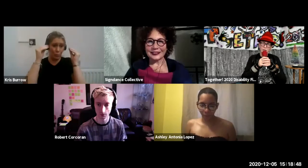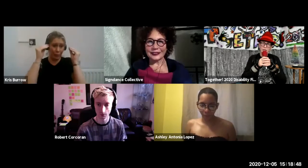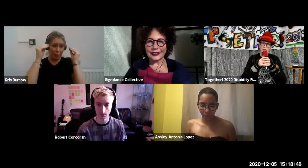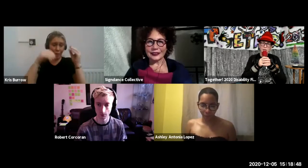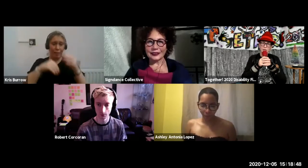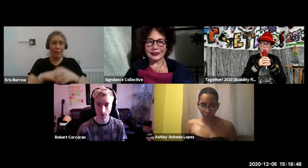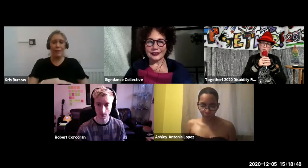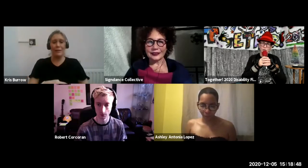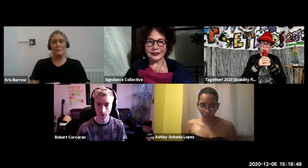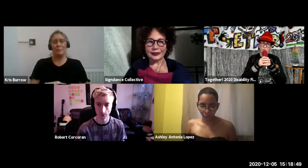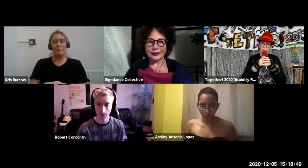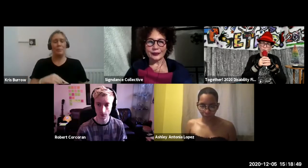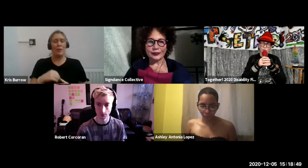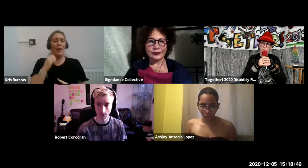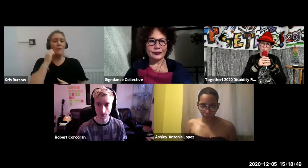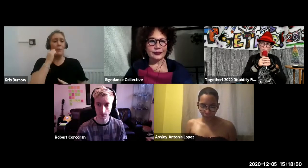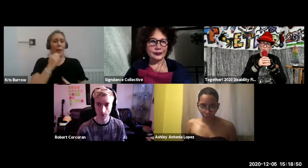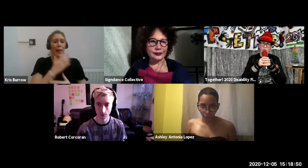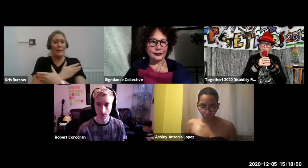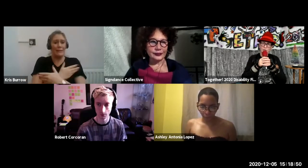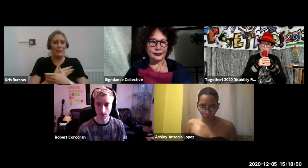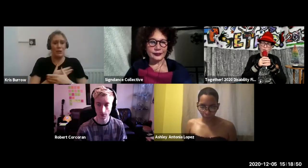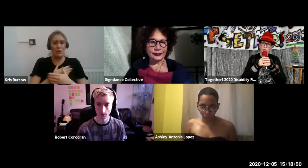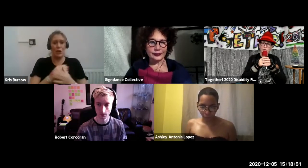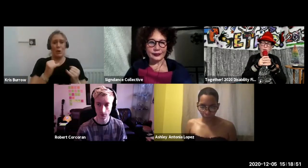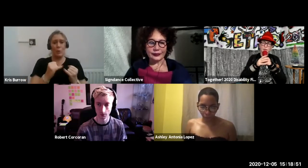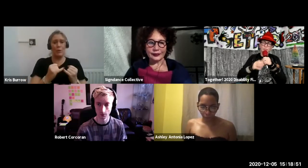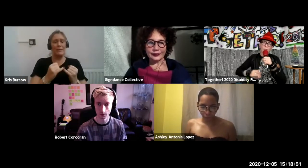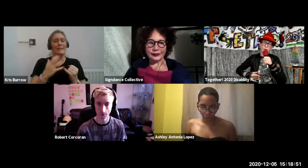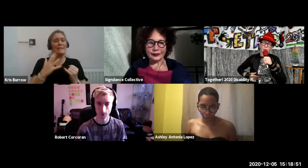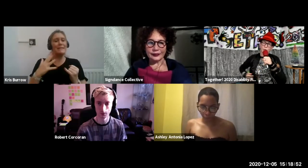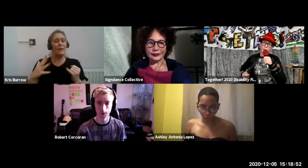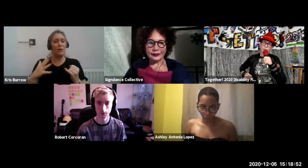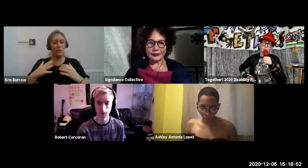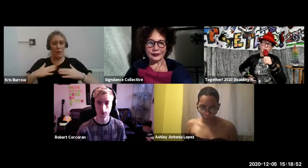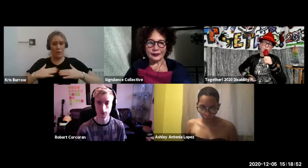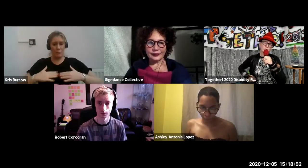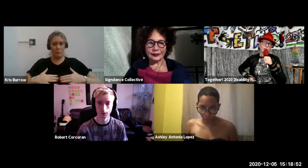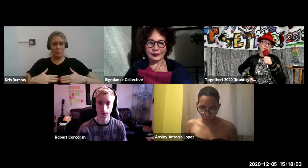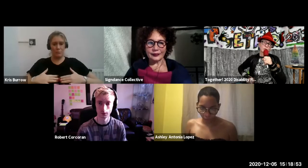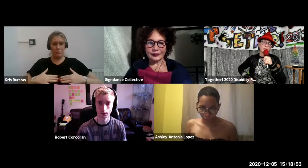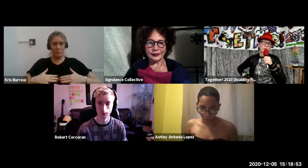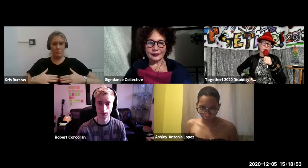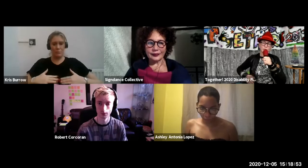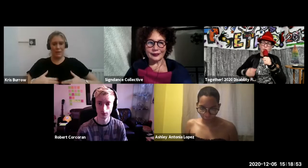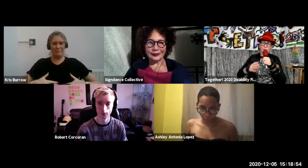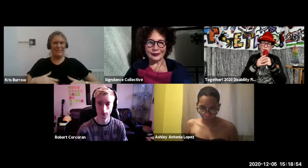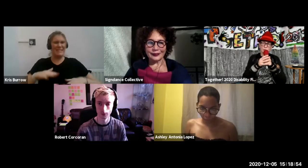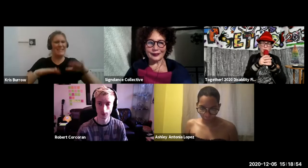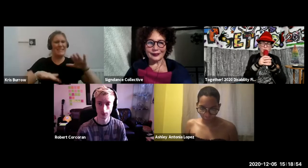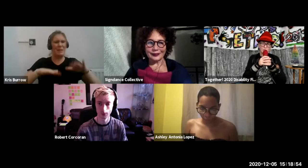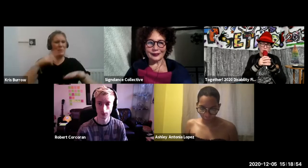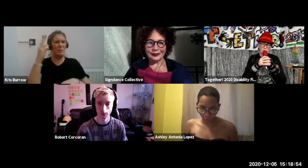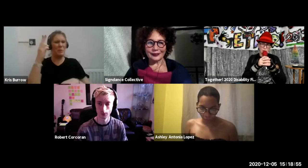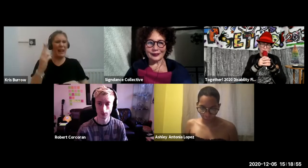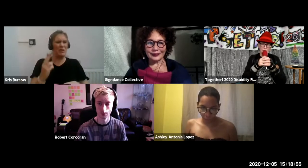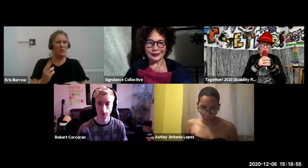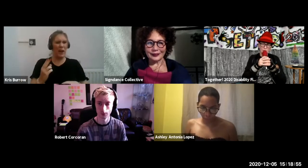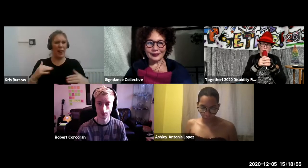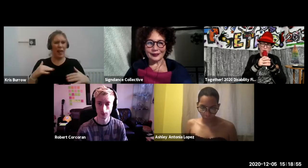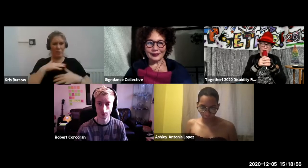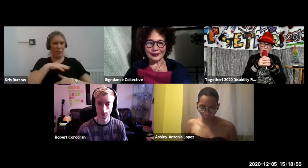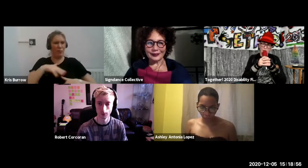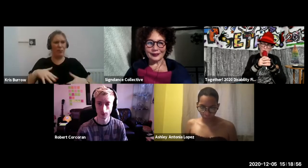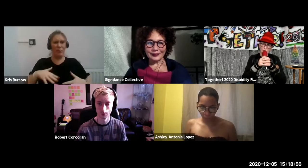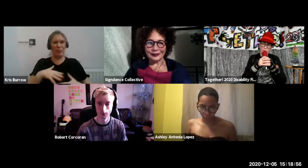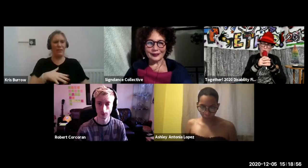a black t-shirt with silver patterns of, well, sort of electronic. I thought it was about as digital as I